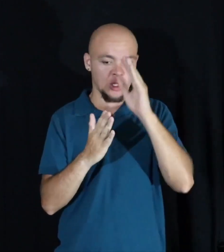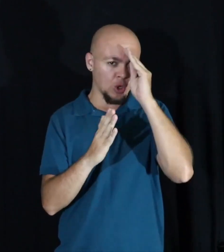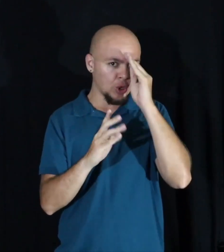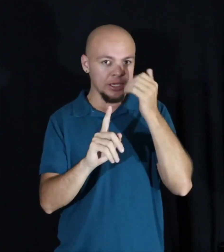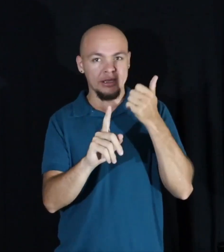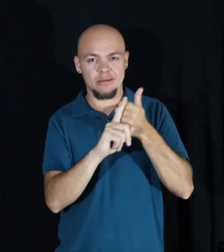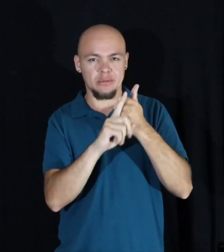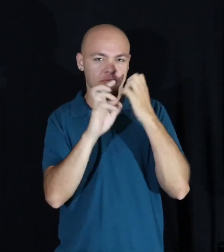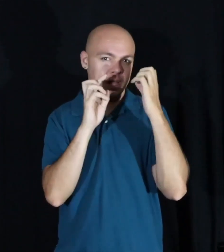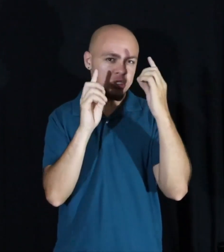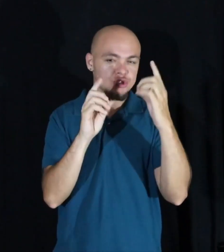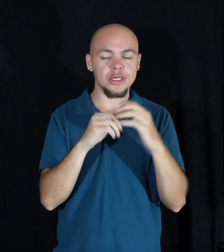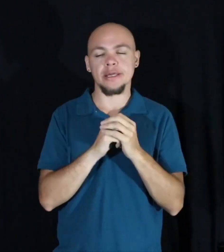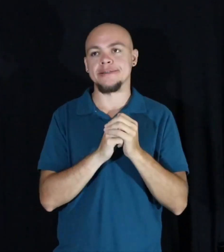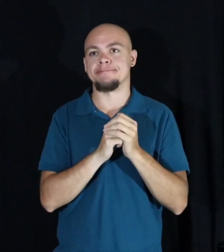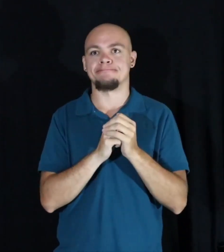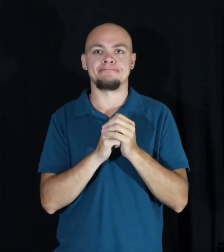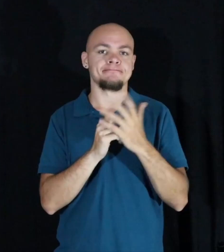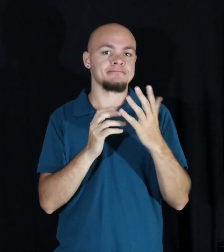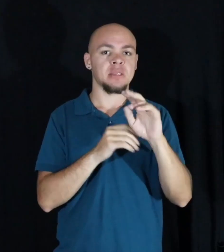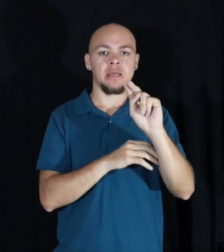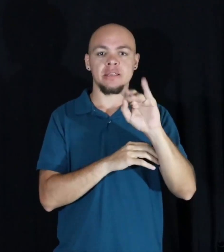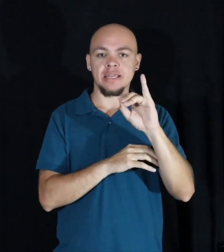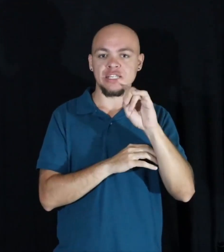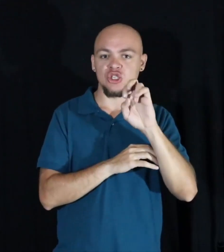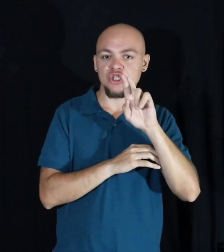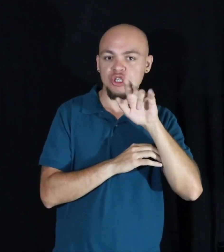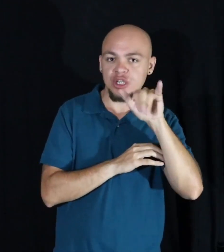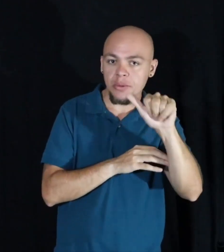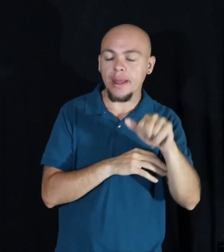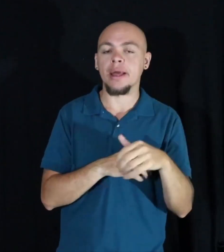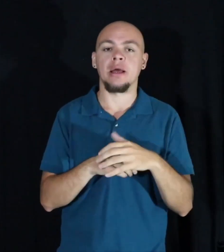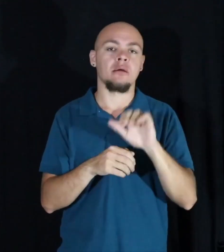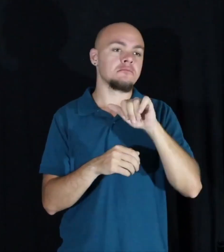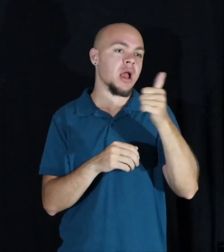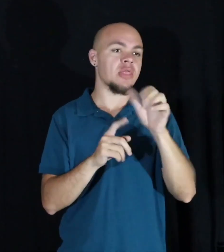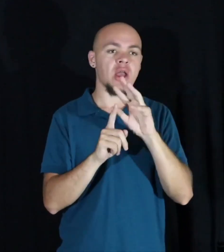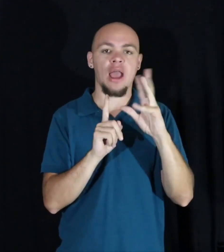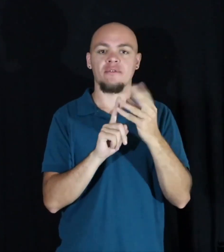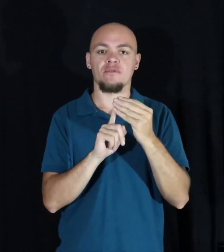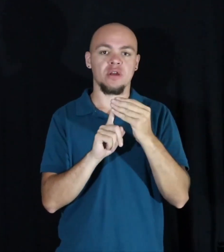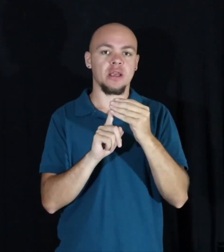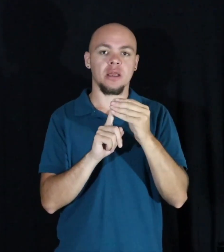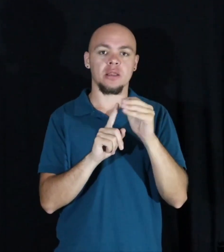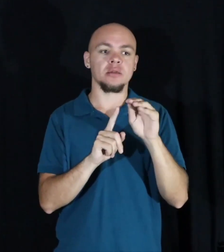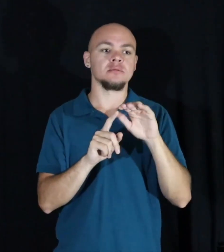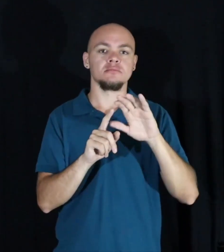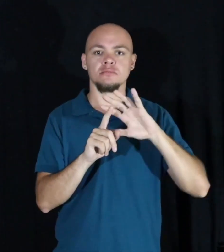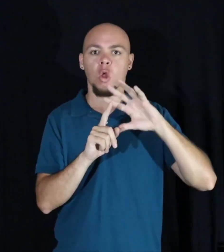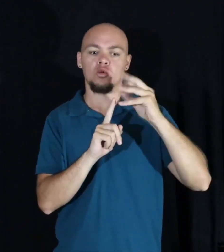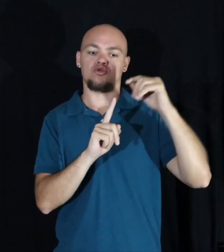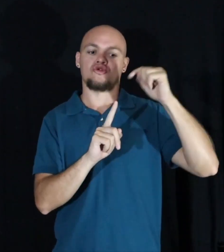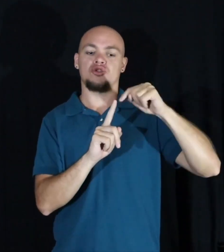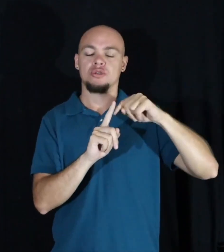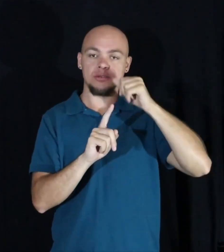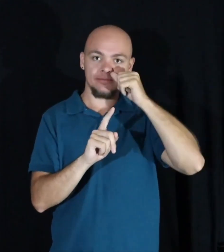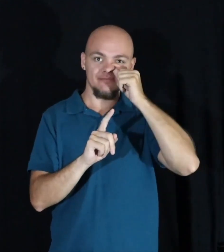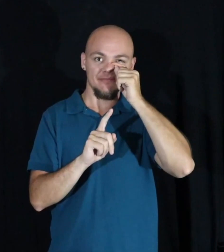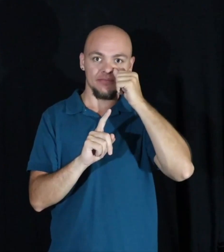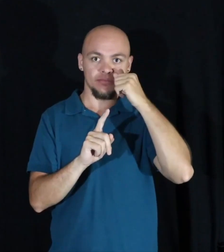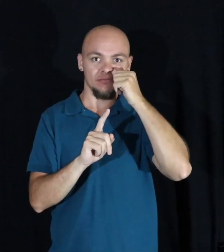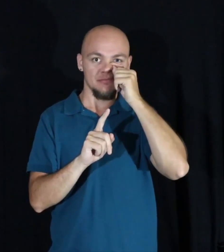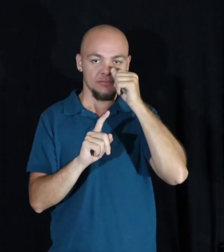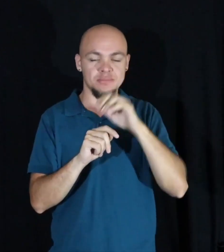and finding more and more about, Nigeria and other African cultures and things like that. The other thing that we can do as individuals